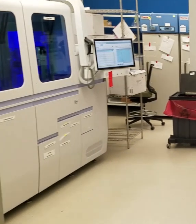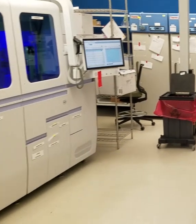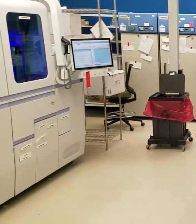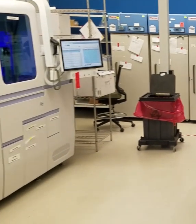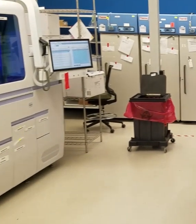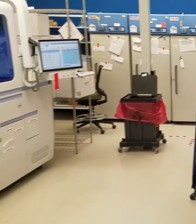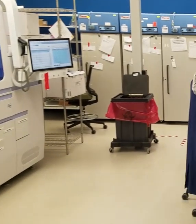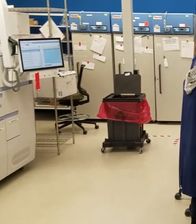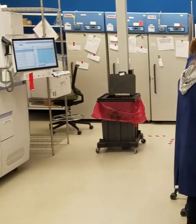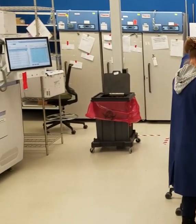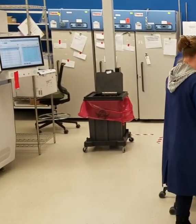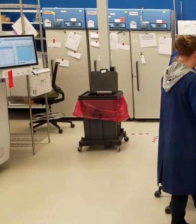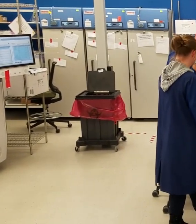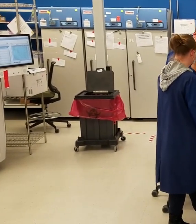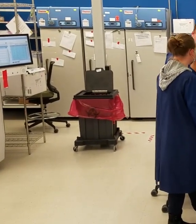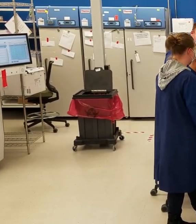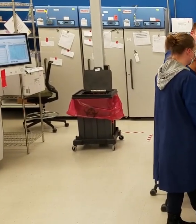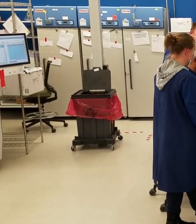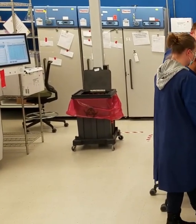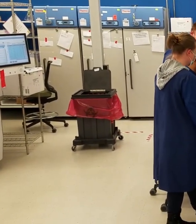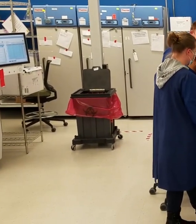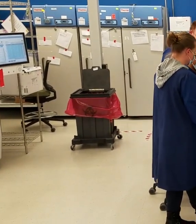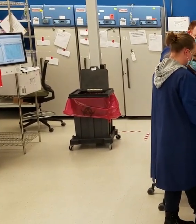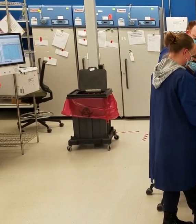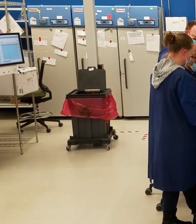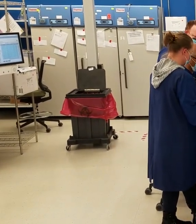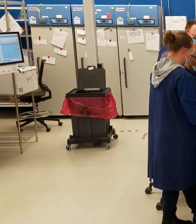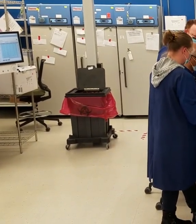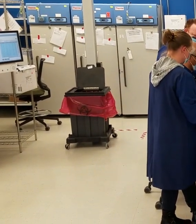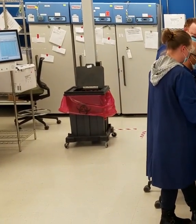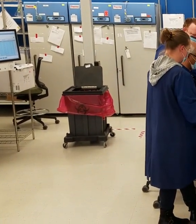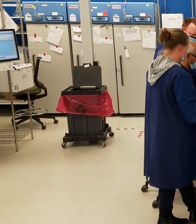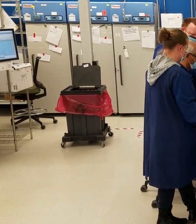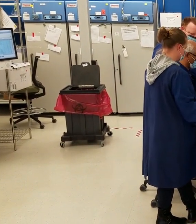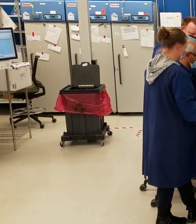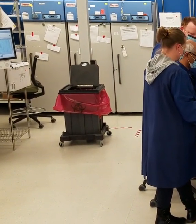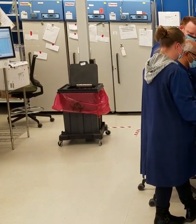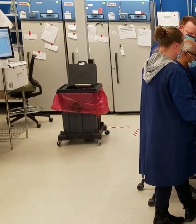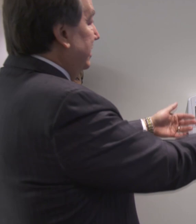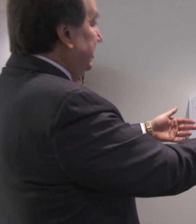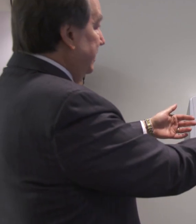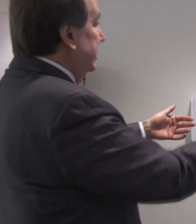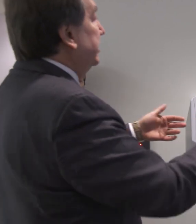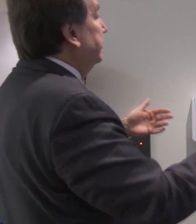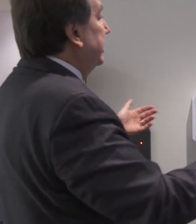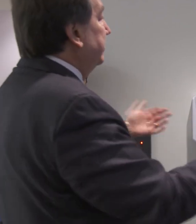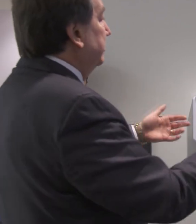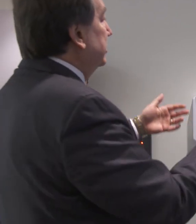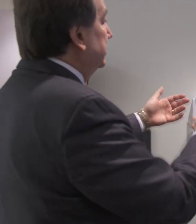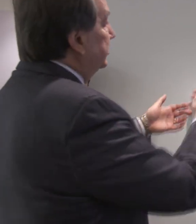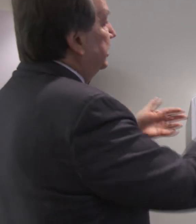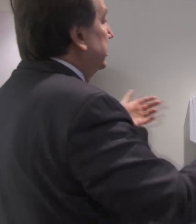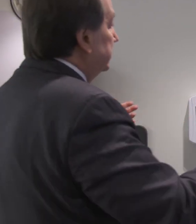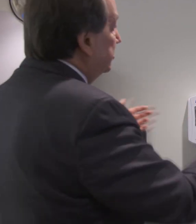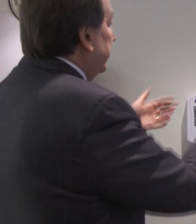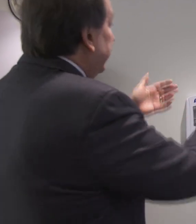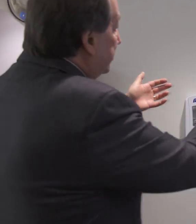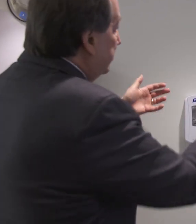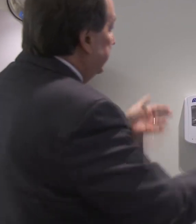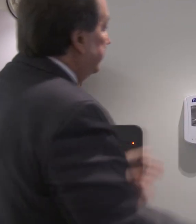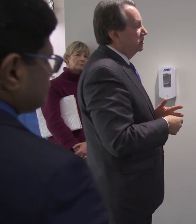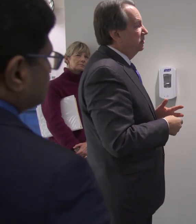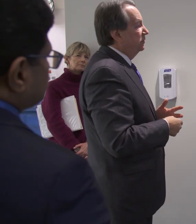have two versions of how we do testing. One is what's called a laboratory developed test that